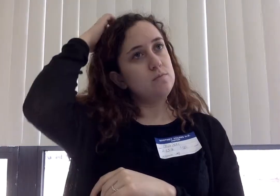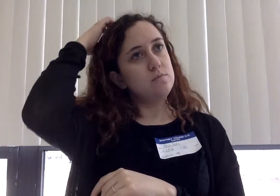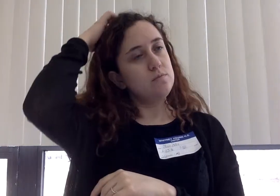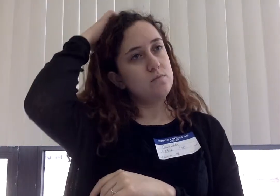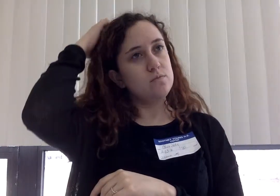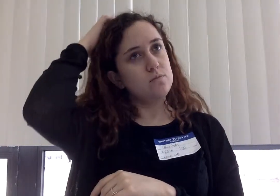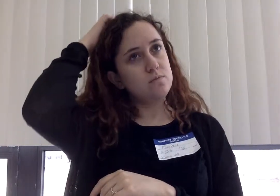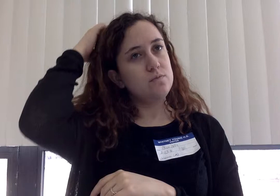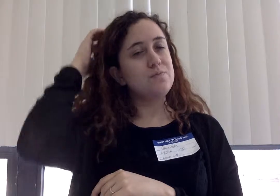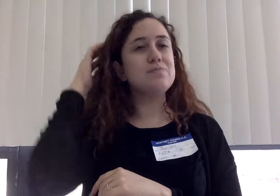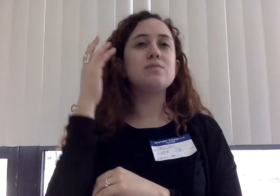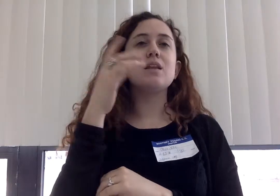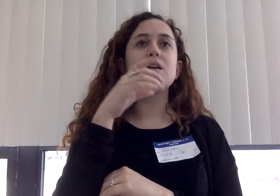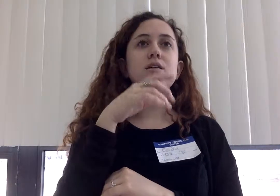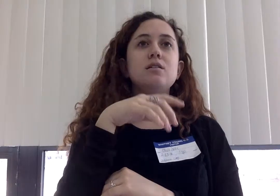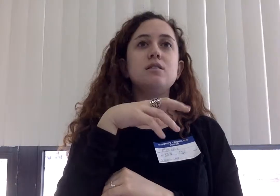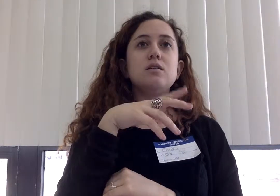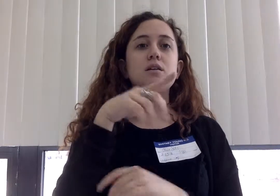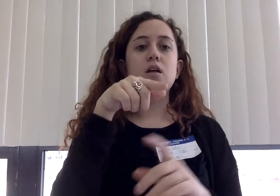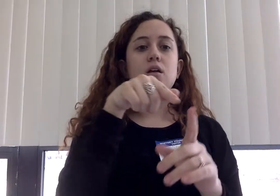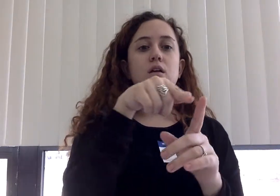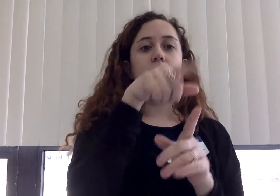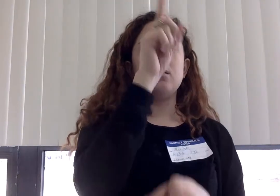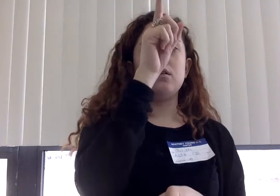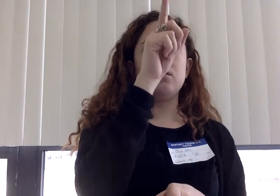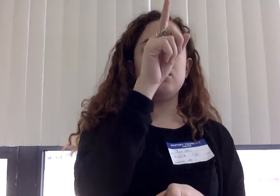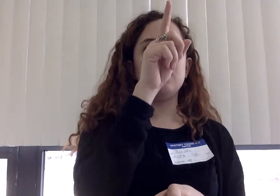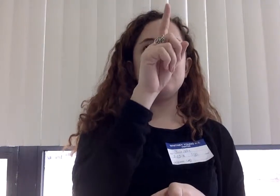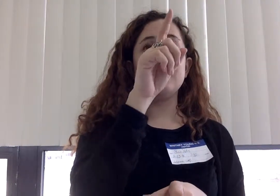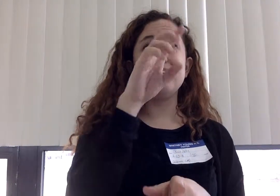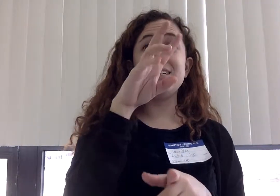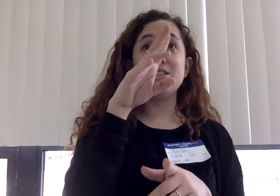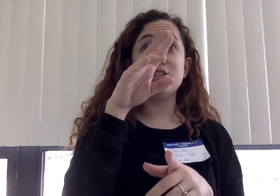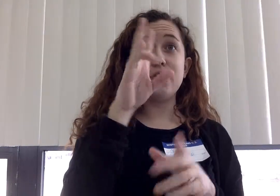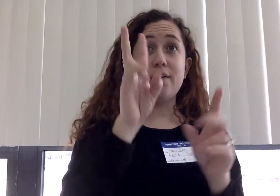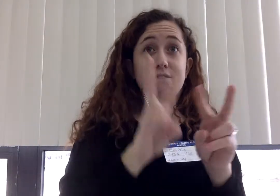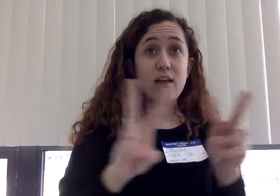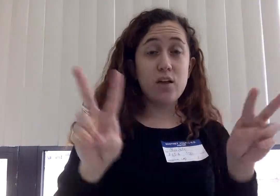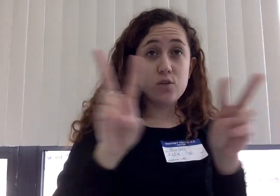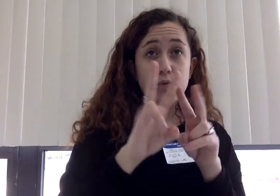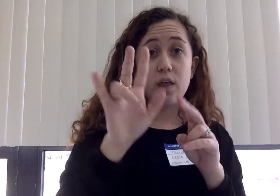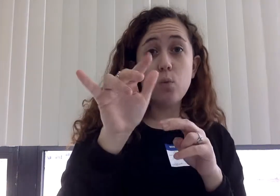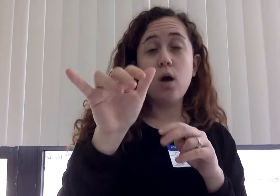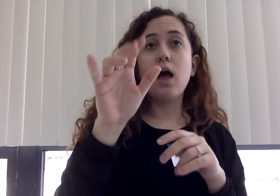And is there a value that y cannot reach? No. No.